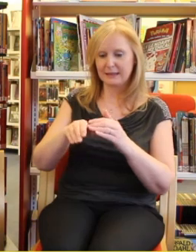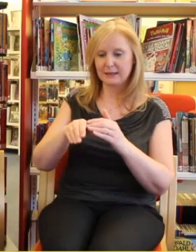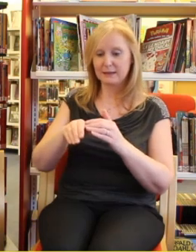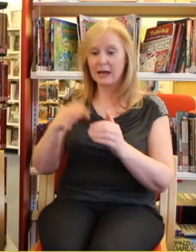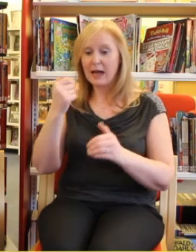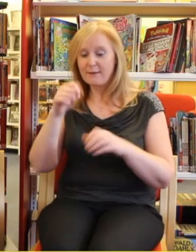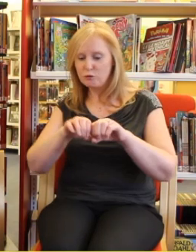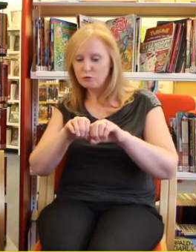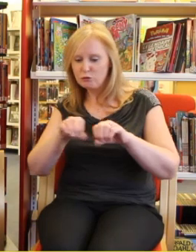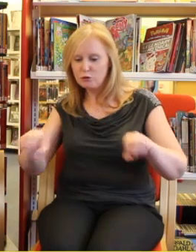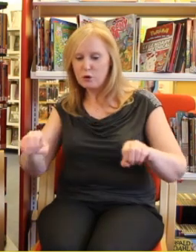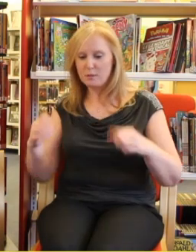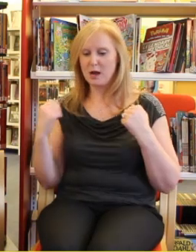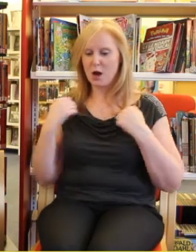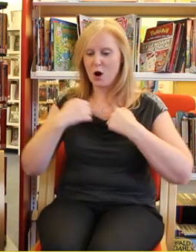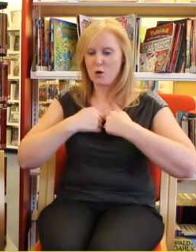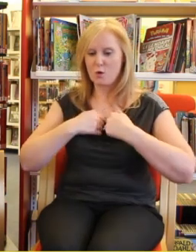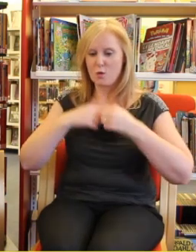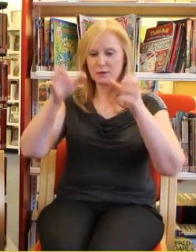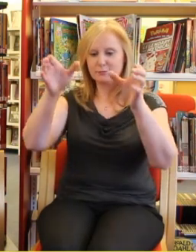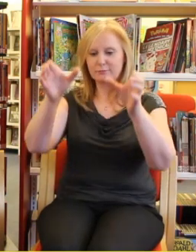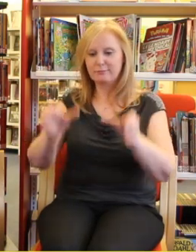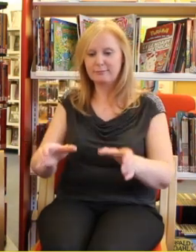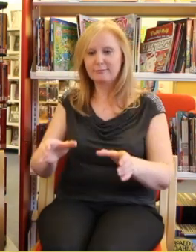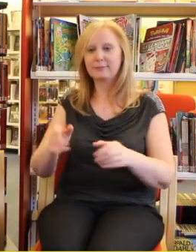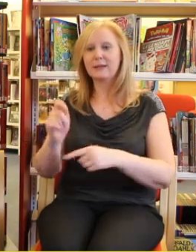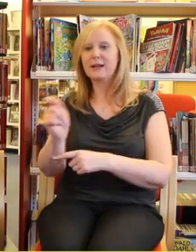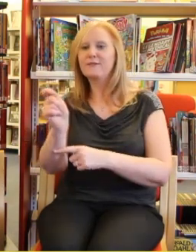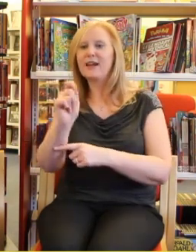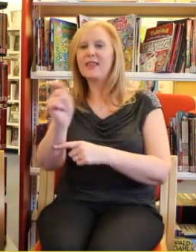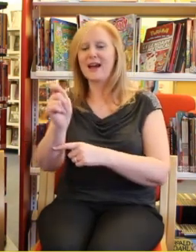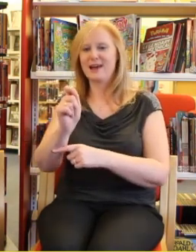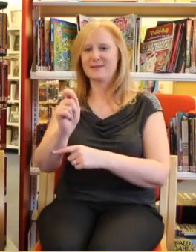coats and two feathered dusters